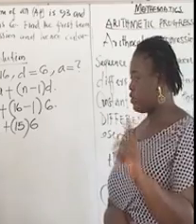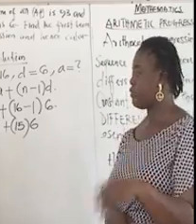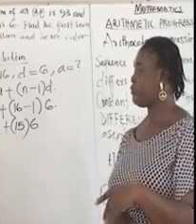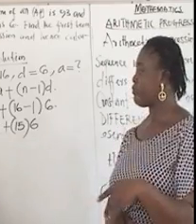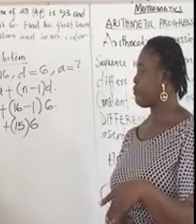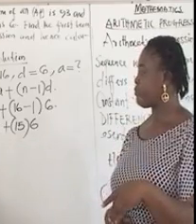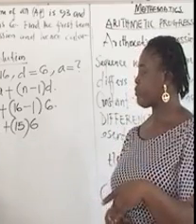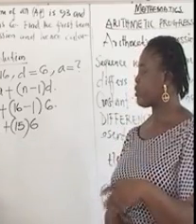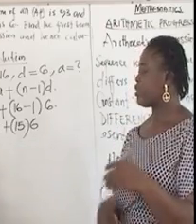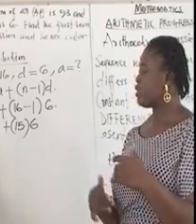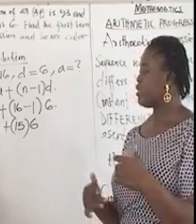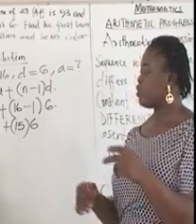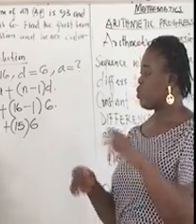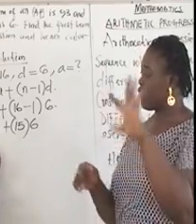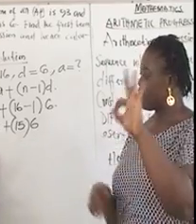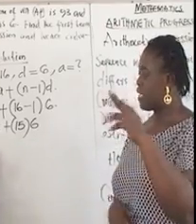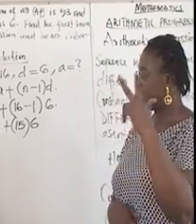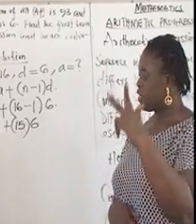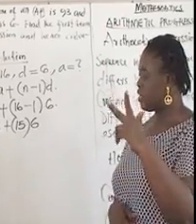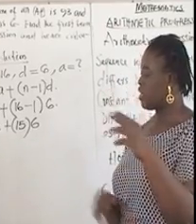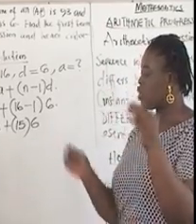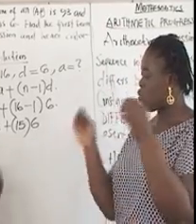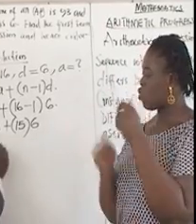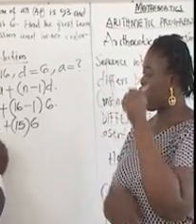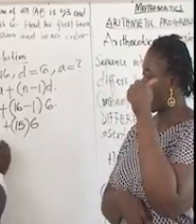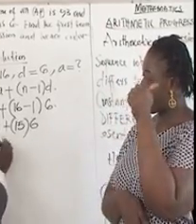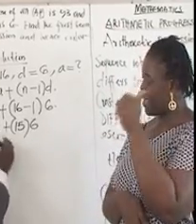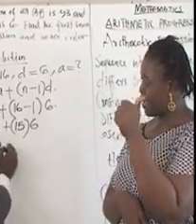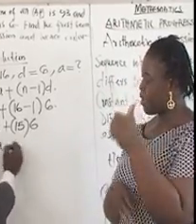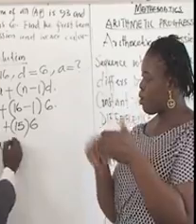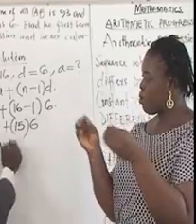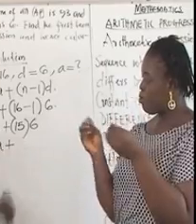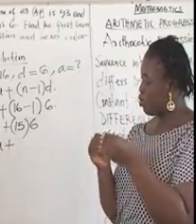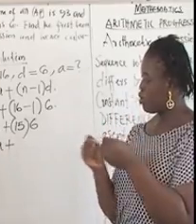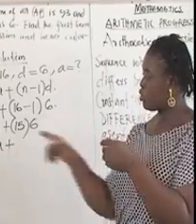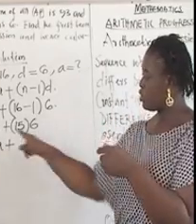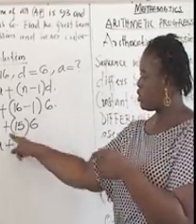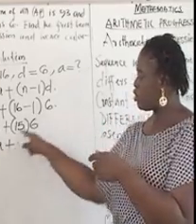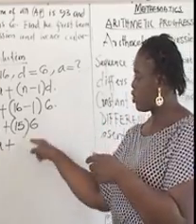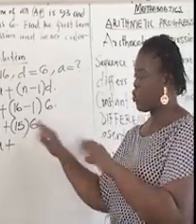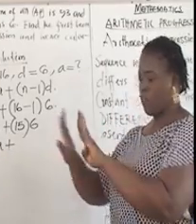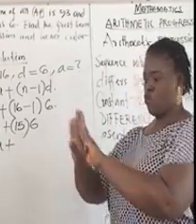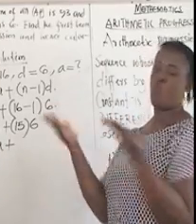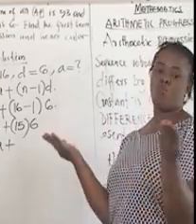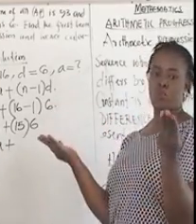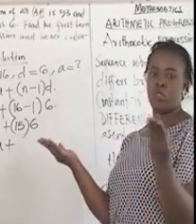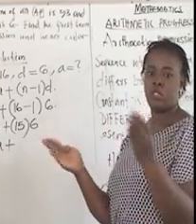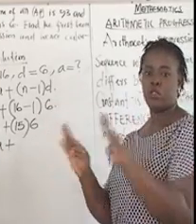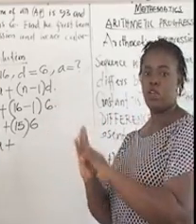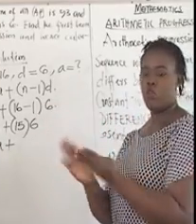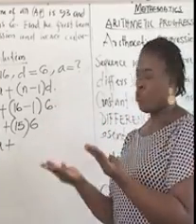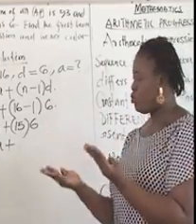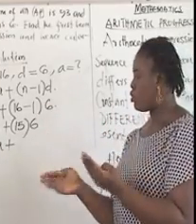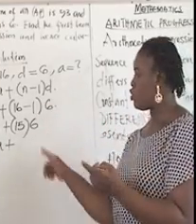6. So 93 is equals to A plus